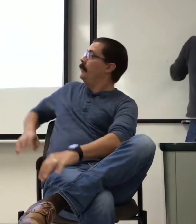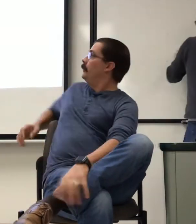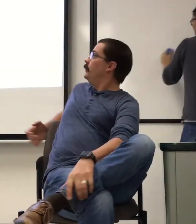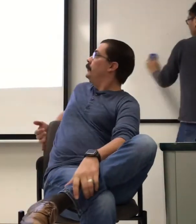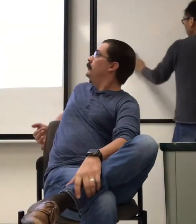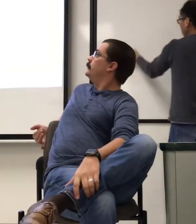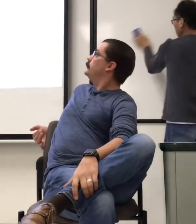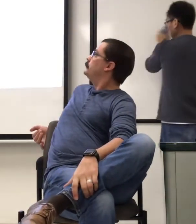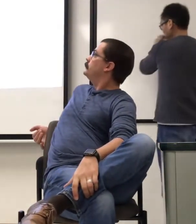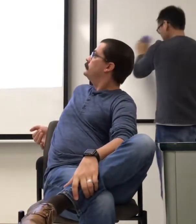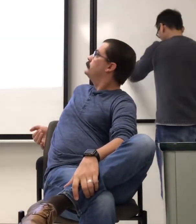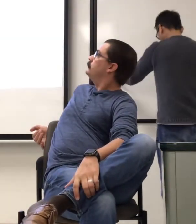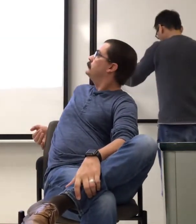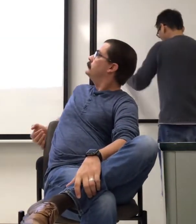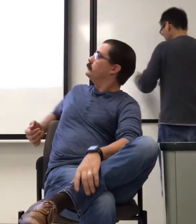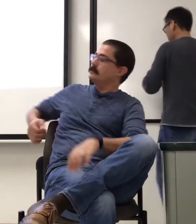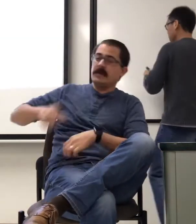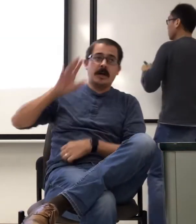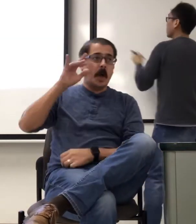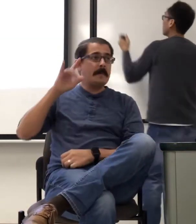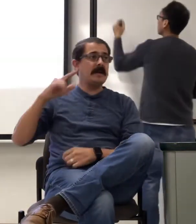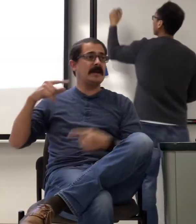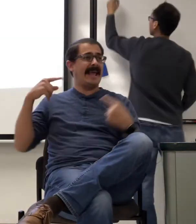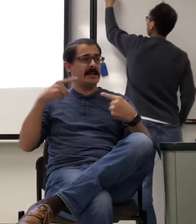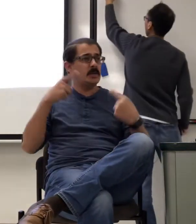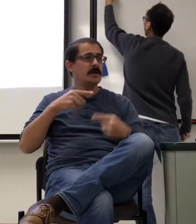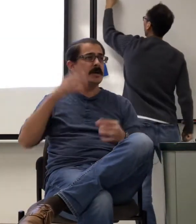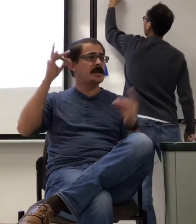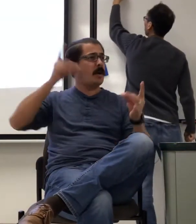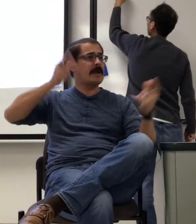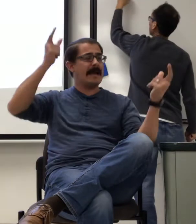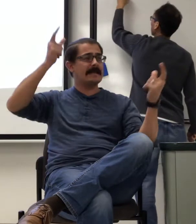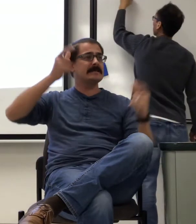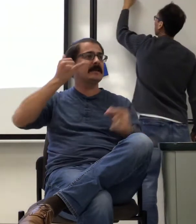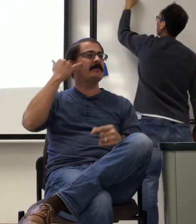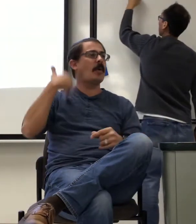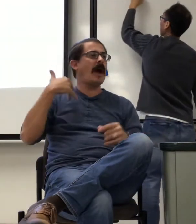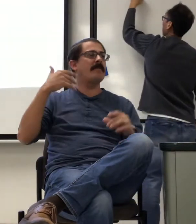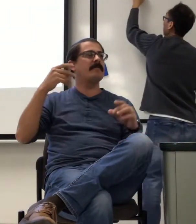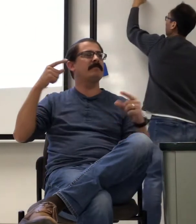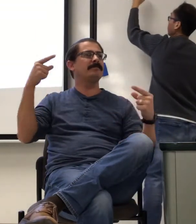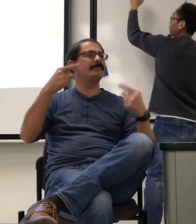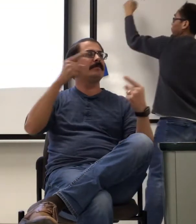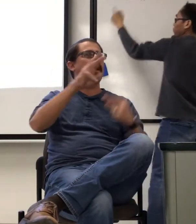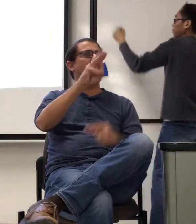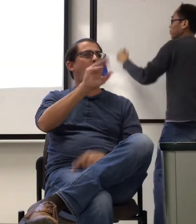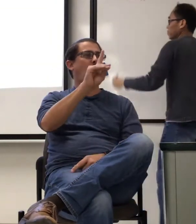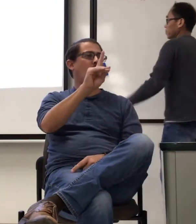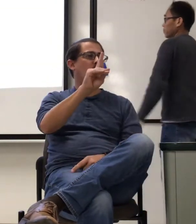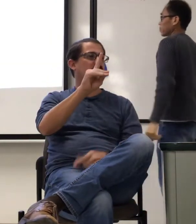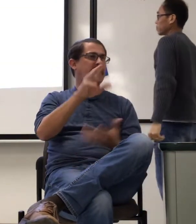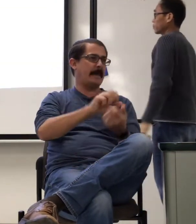It could be a wound, it could be spontaneous. So let's say you have a wound